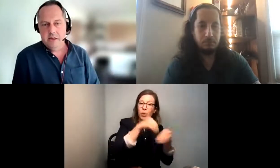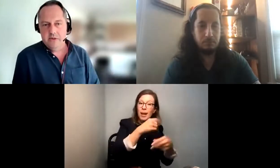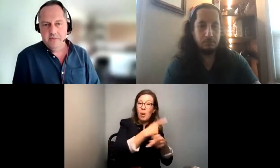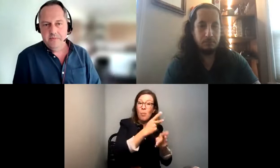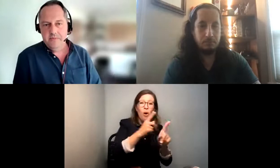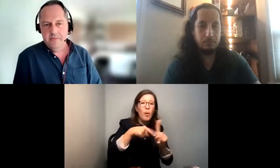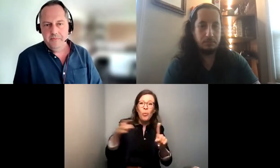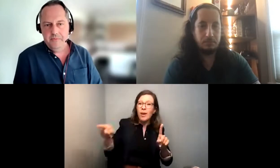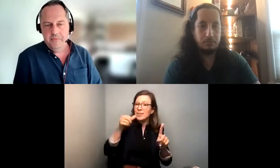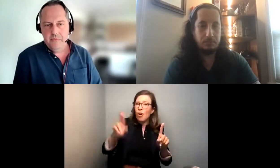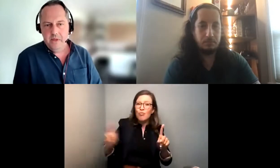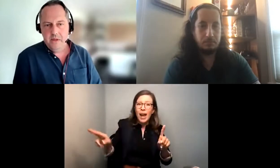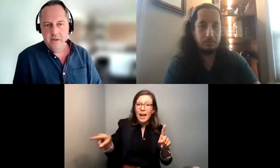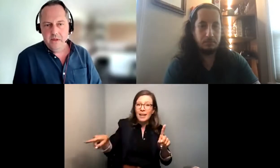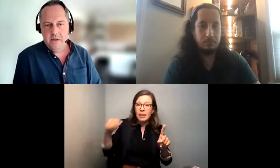carried over.